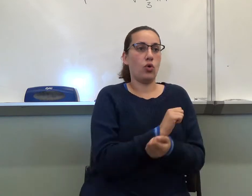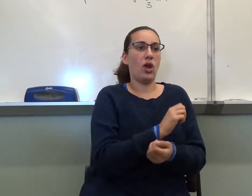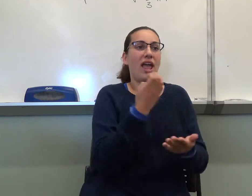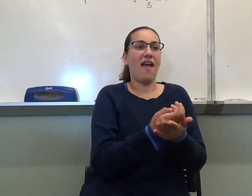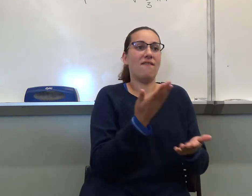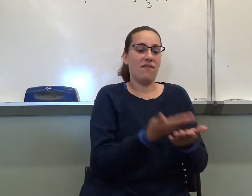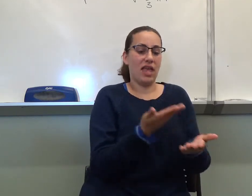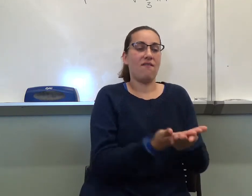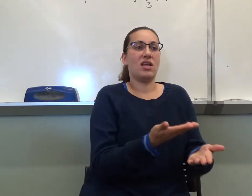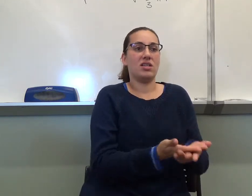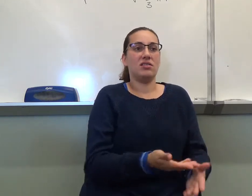so forth.